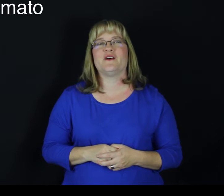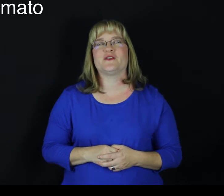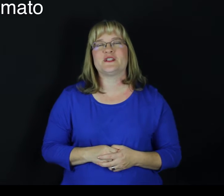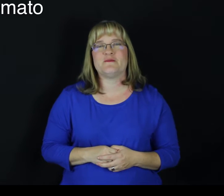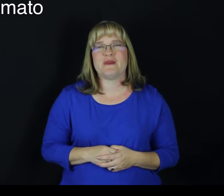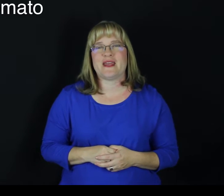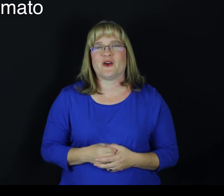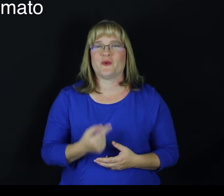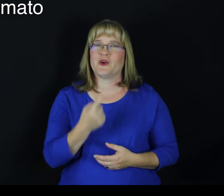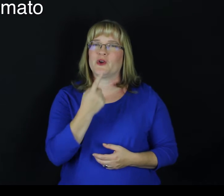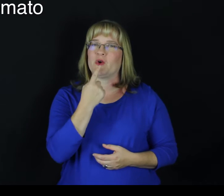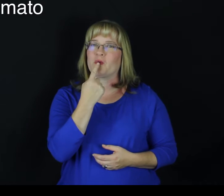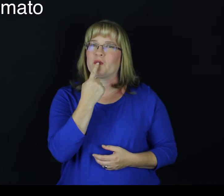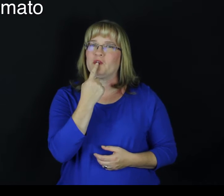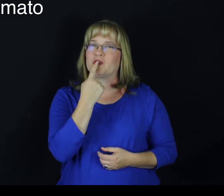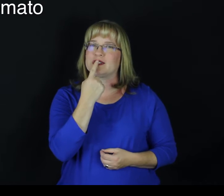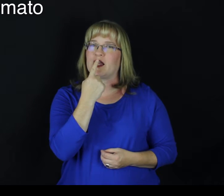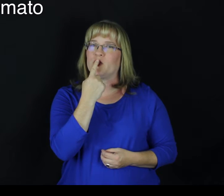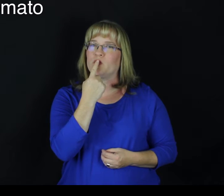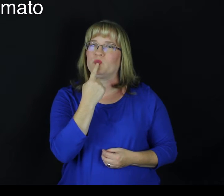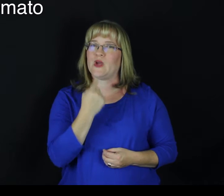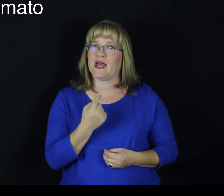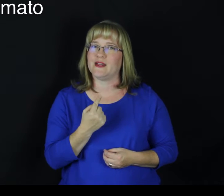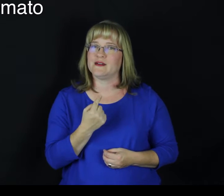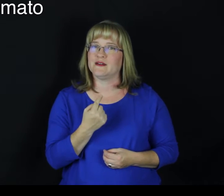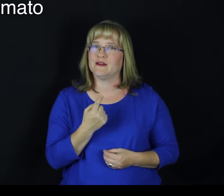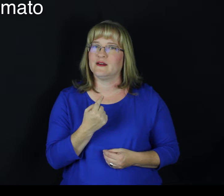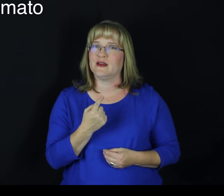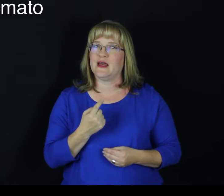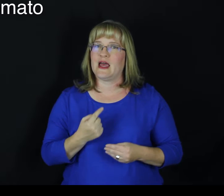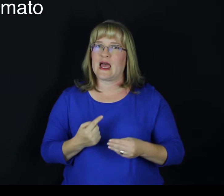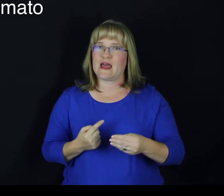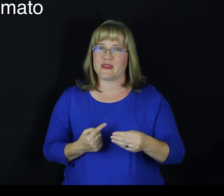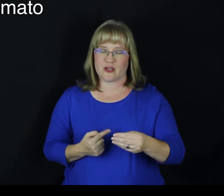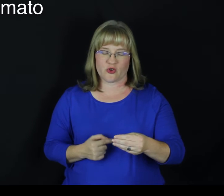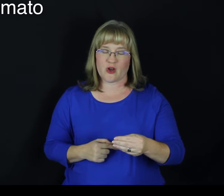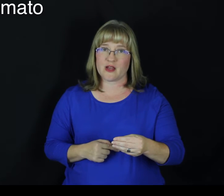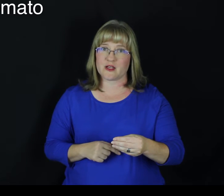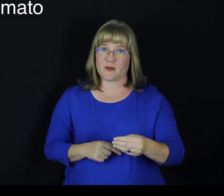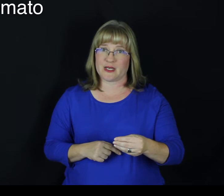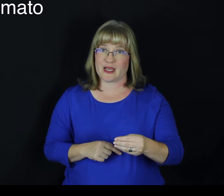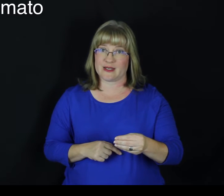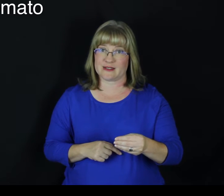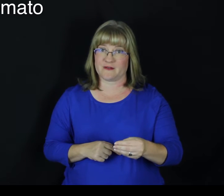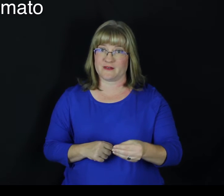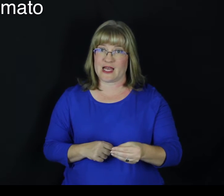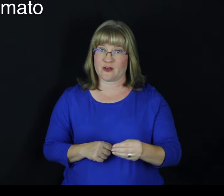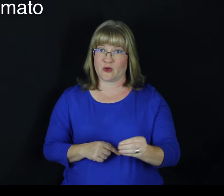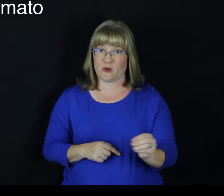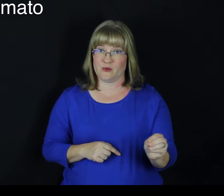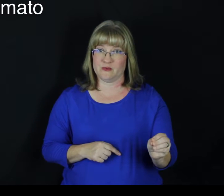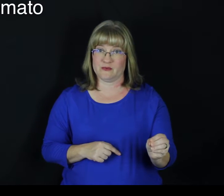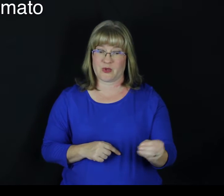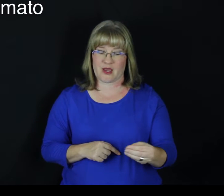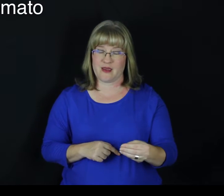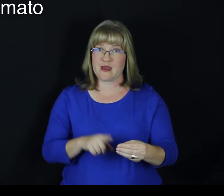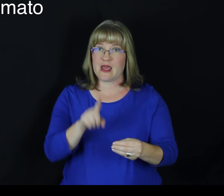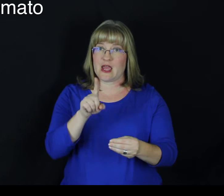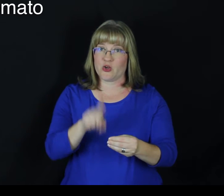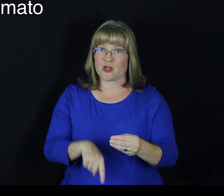For tomato, you're going to sign red, and then your non-dominant hand is a flat O, okay? And you're going